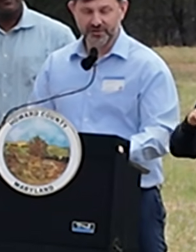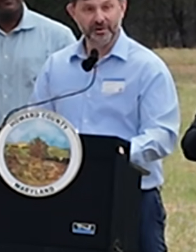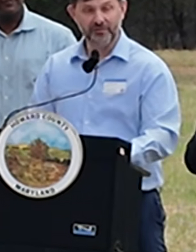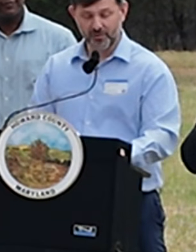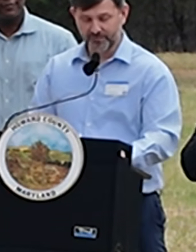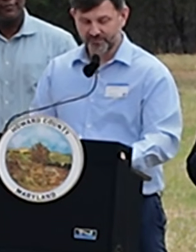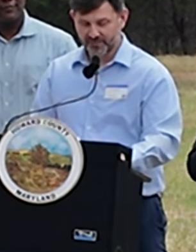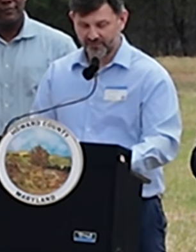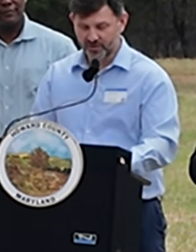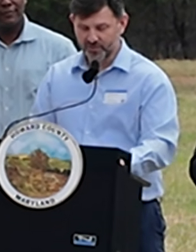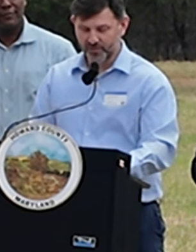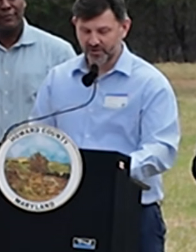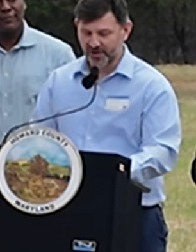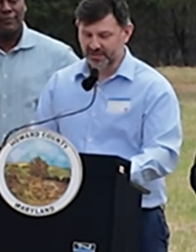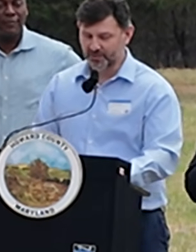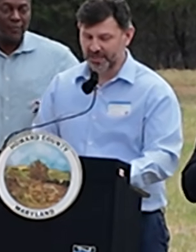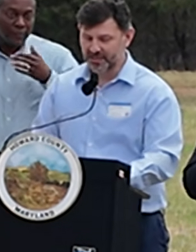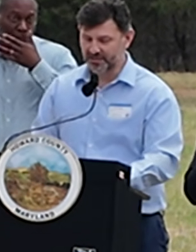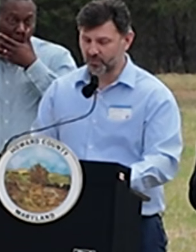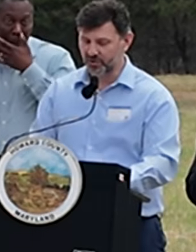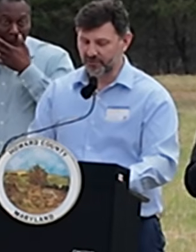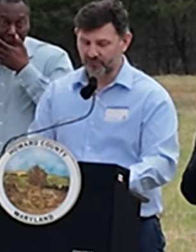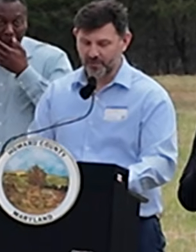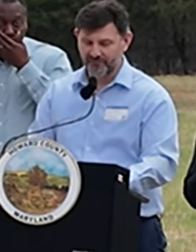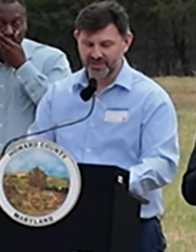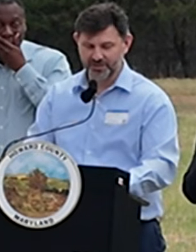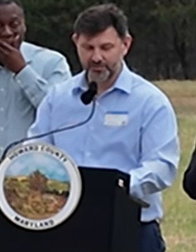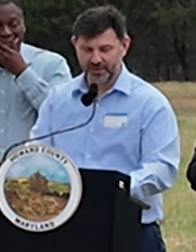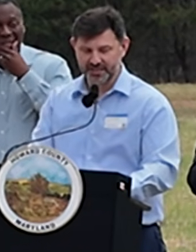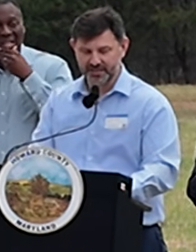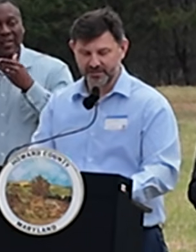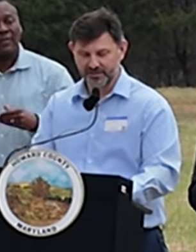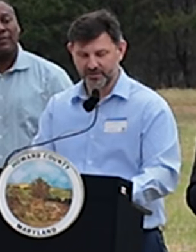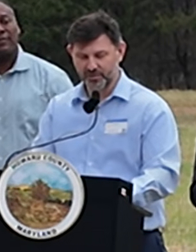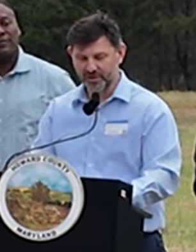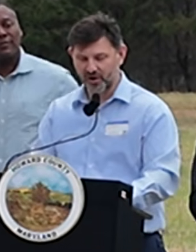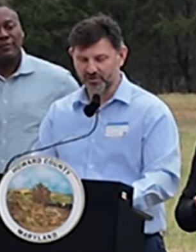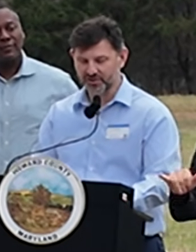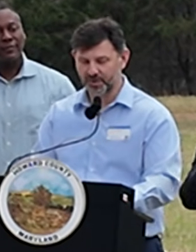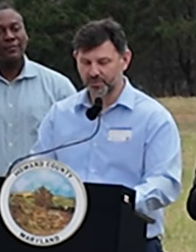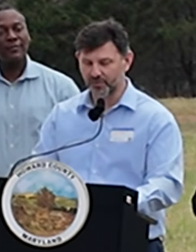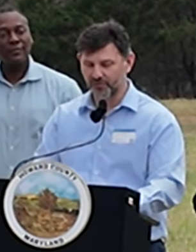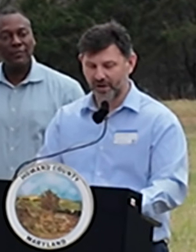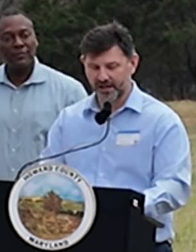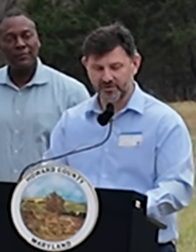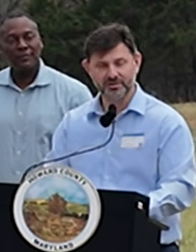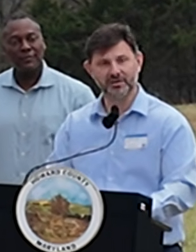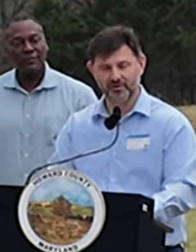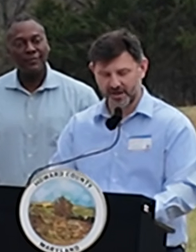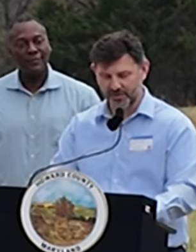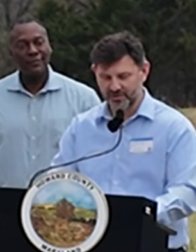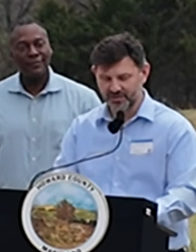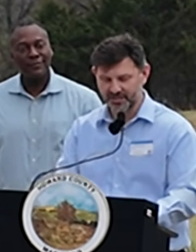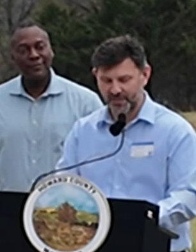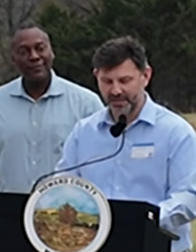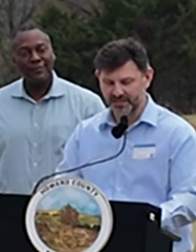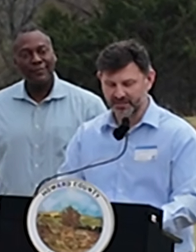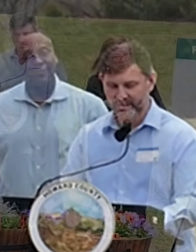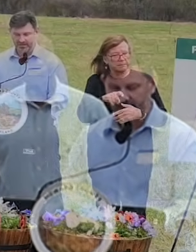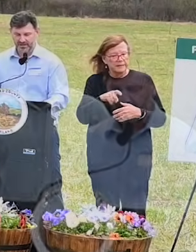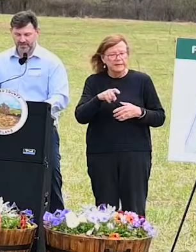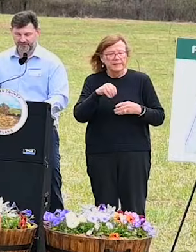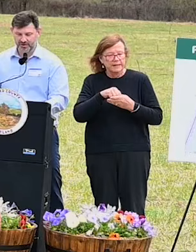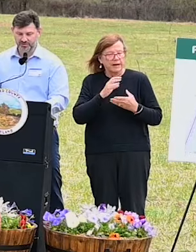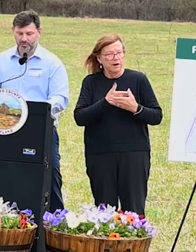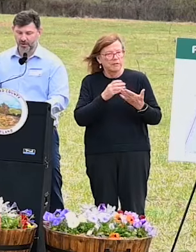Our goal is threefold. First, we want to create a space that is more uniform and visually pleasing. Community gardens should be beautiful anchors in our neighborhoods,